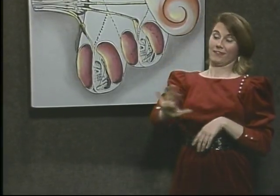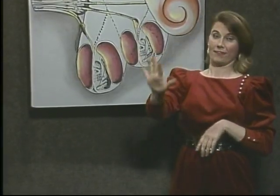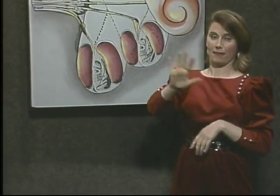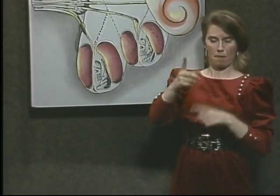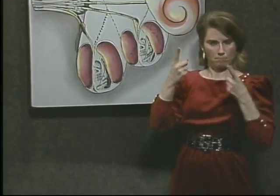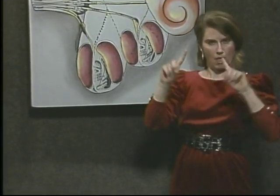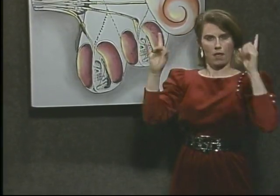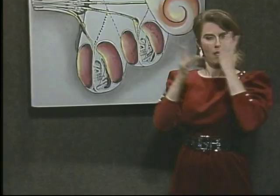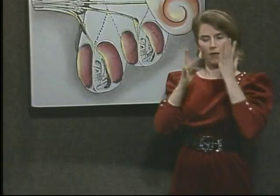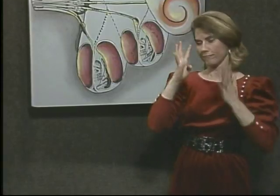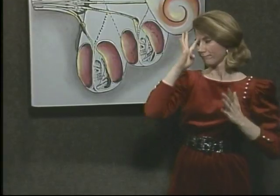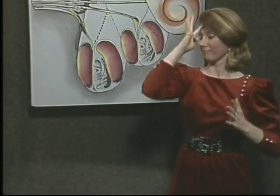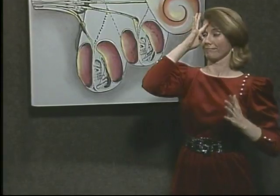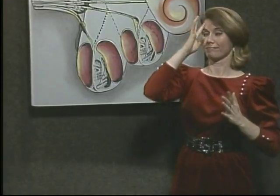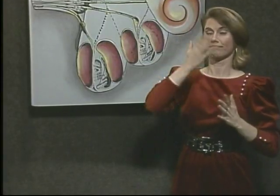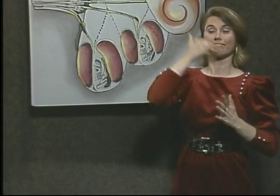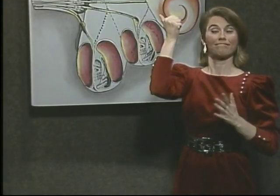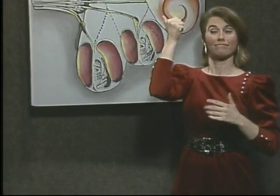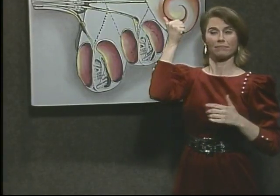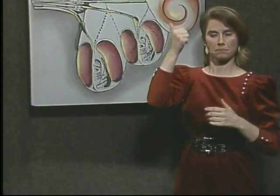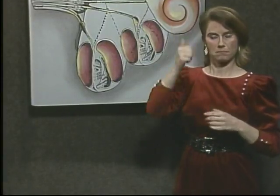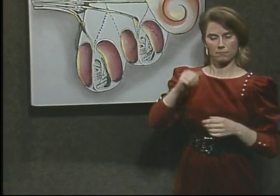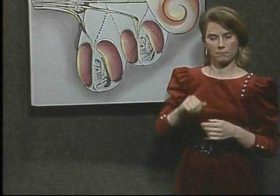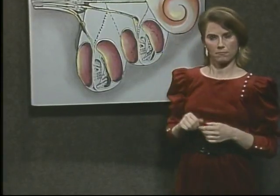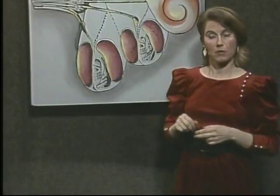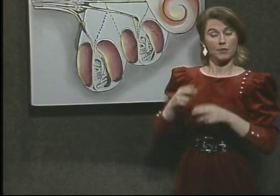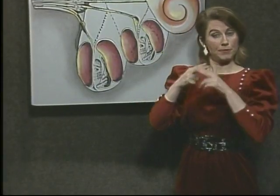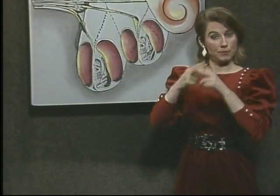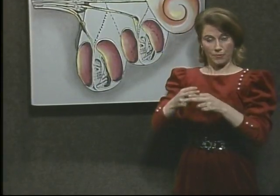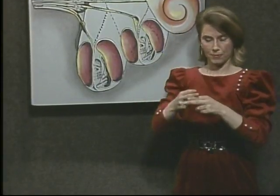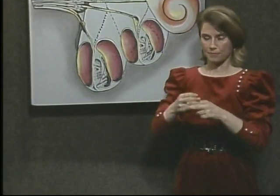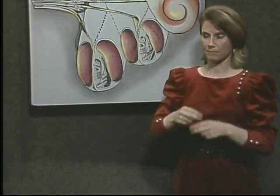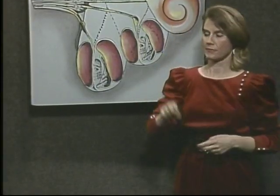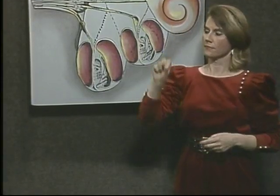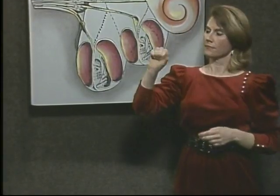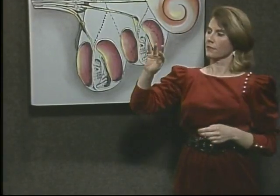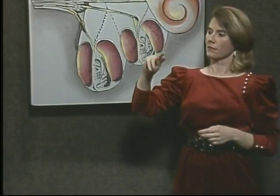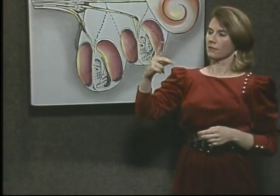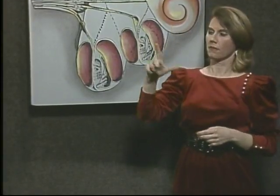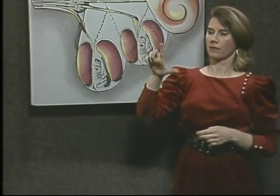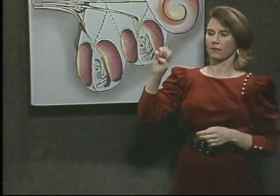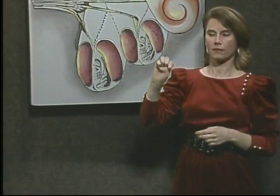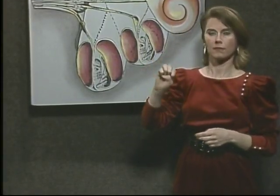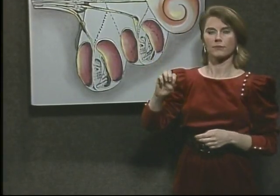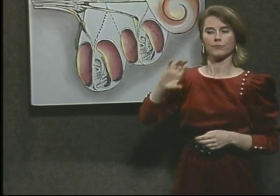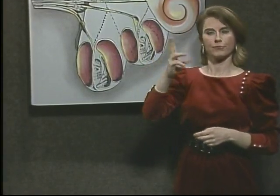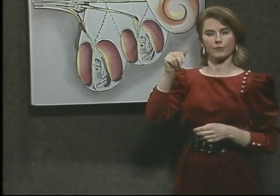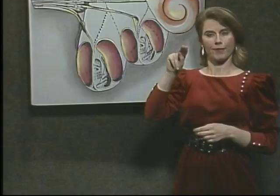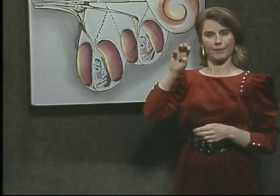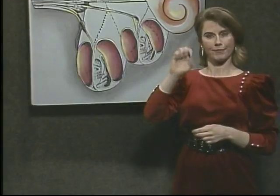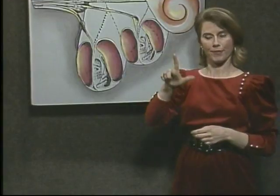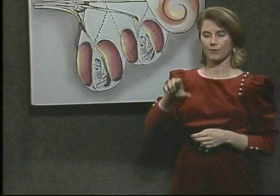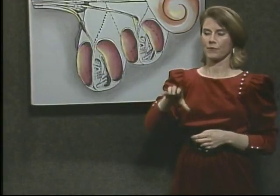In the 1960s, there was an invention. It was called the